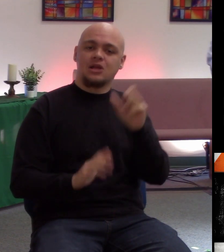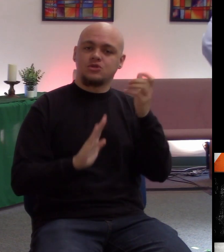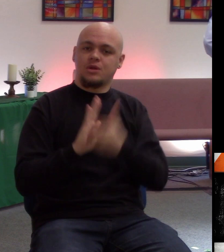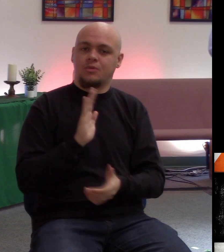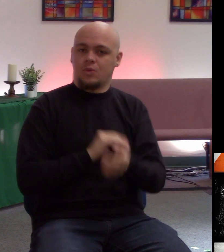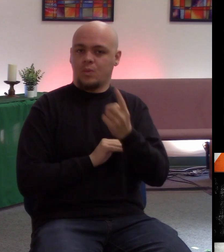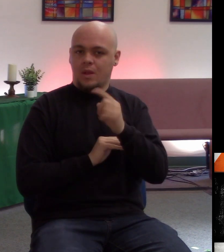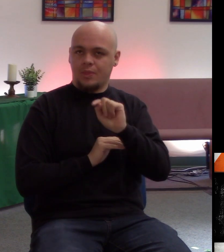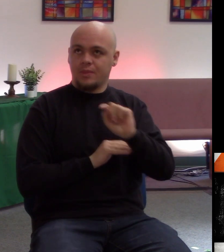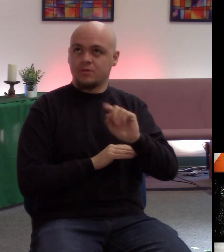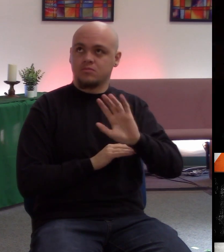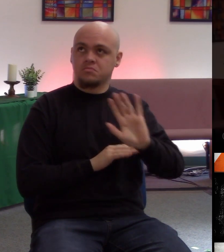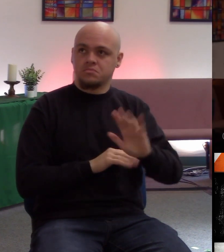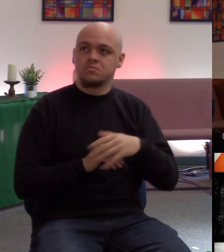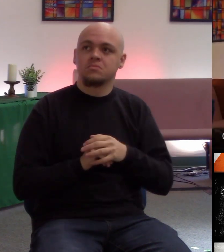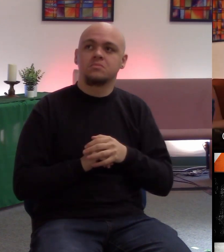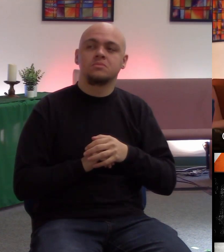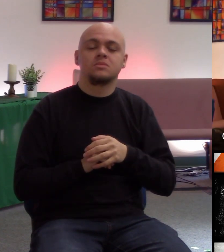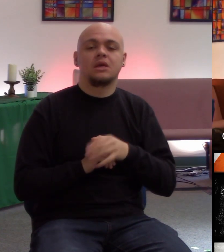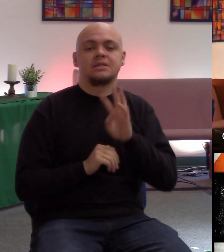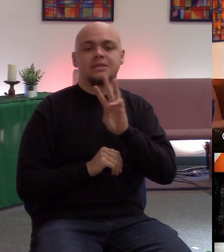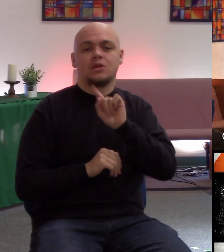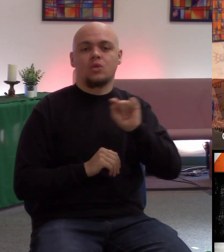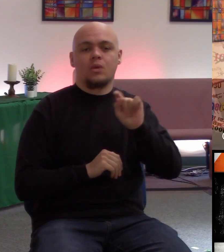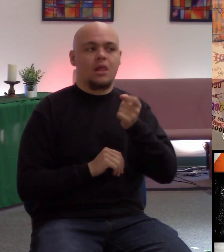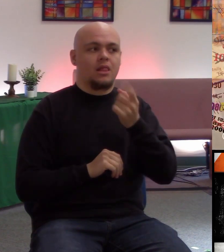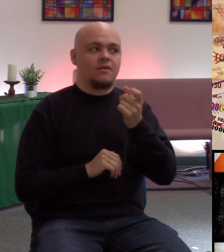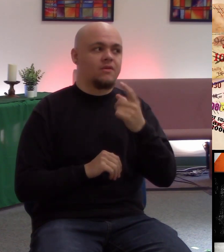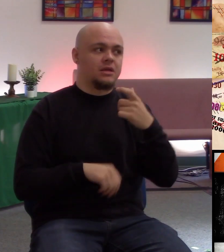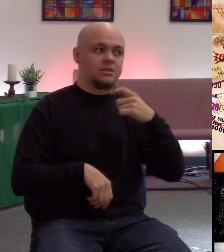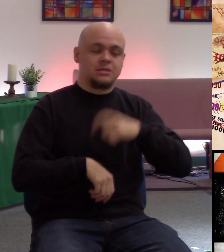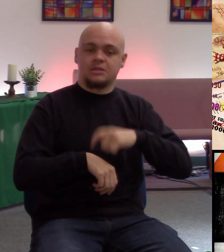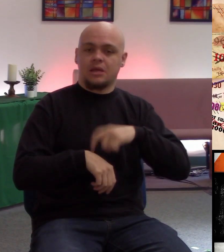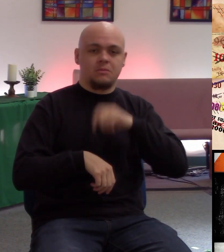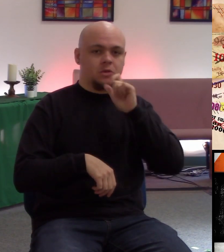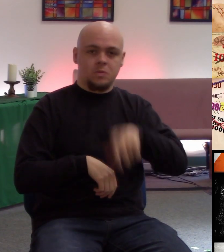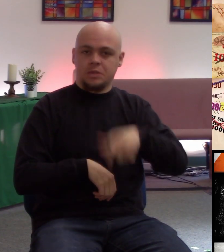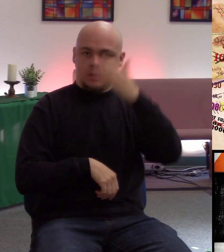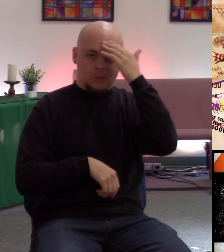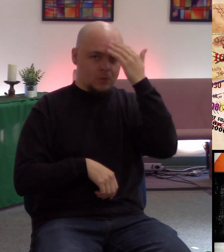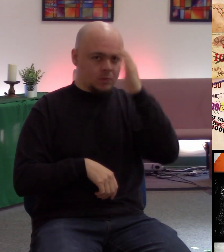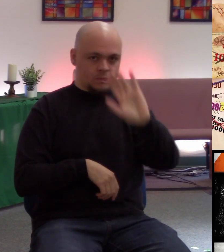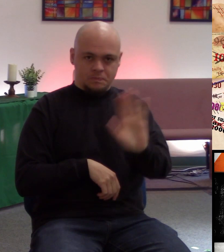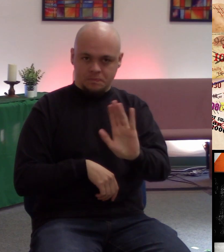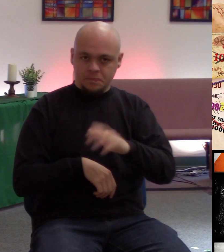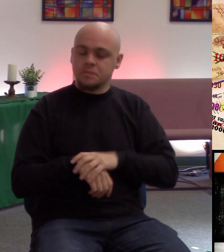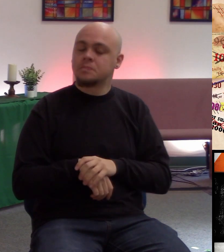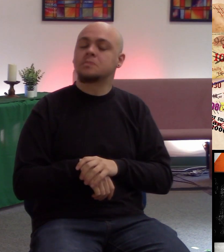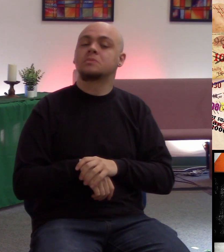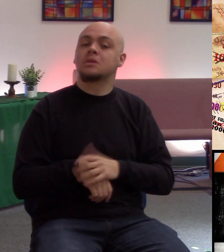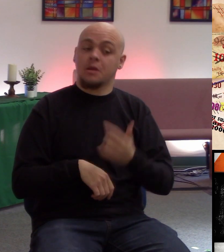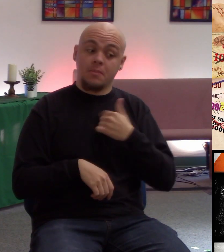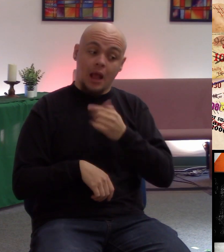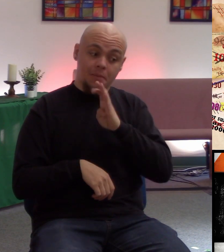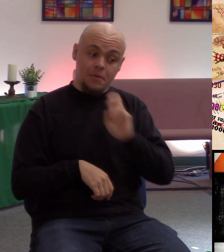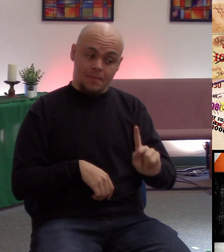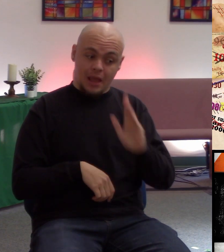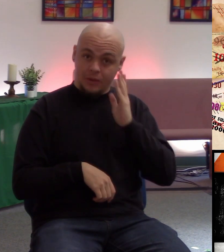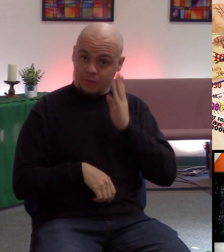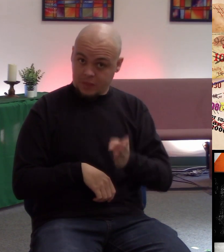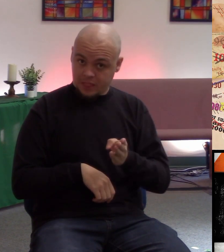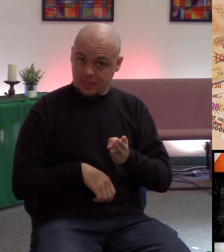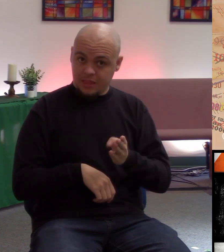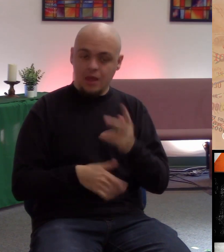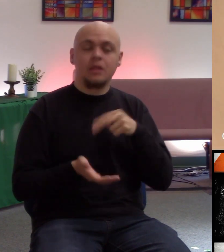through 11. So Jesus goes away, and he says, it's not for you to know the time, but I'll be